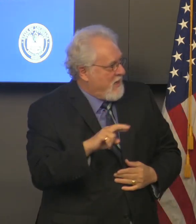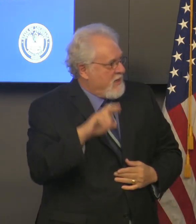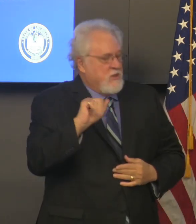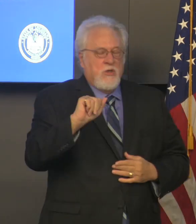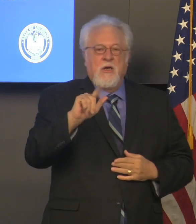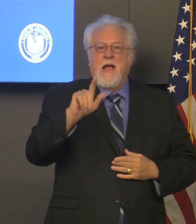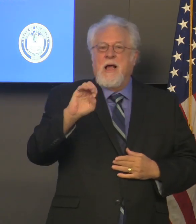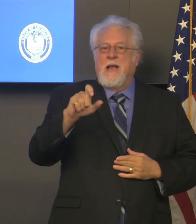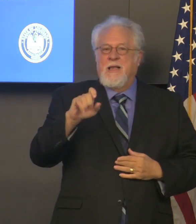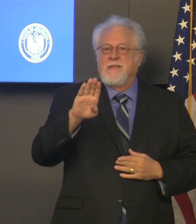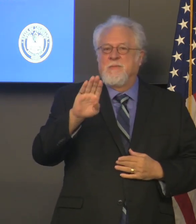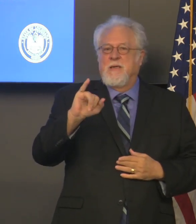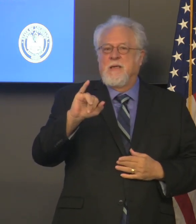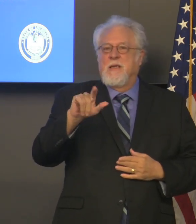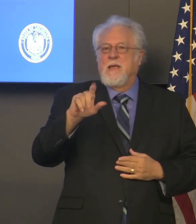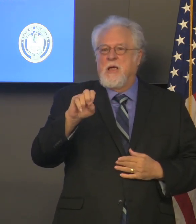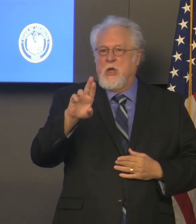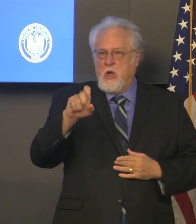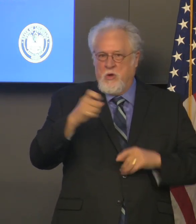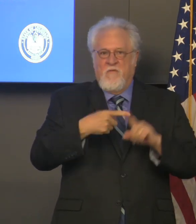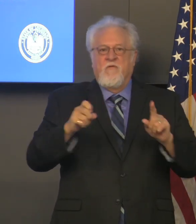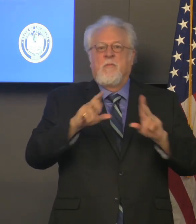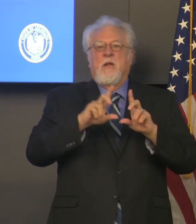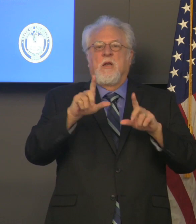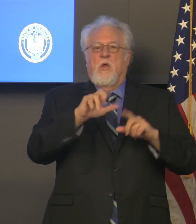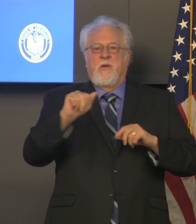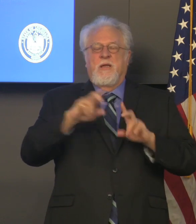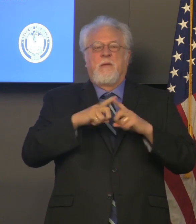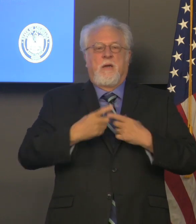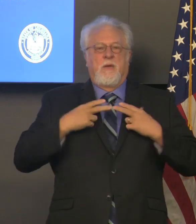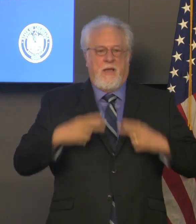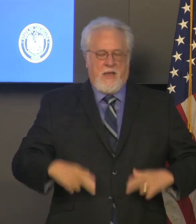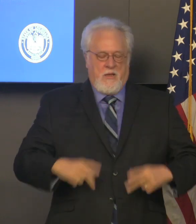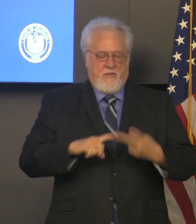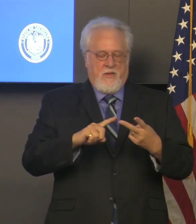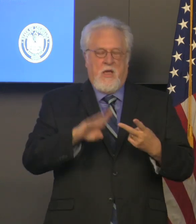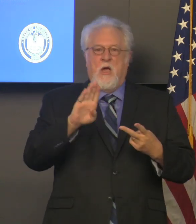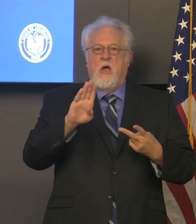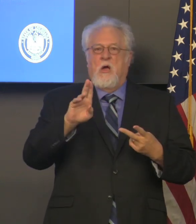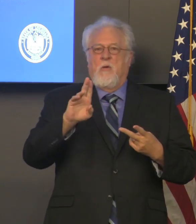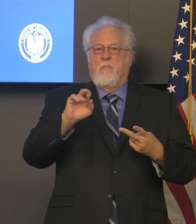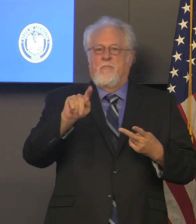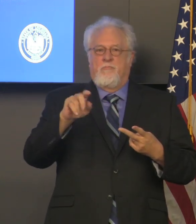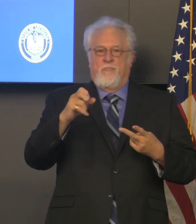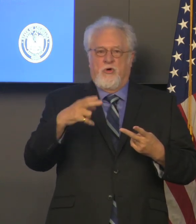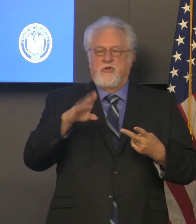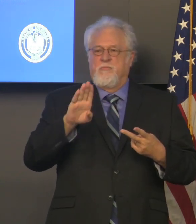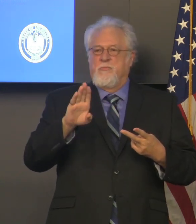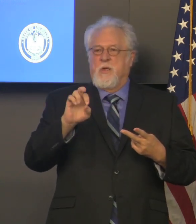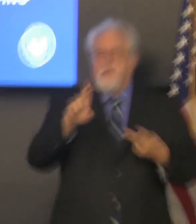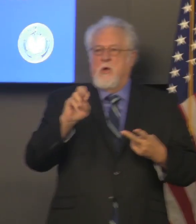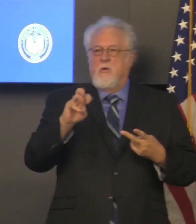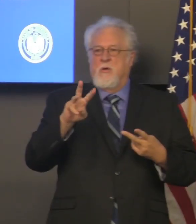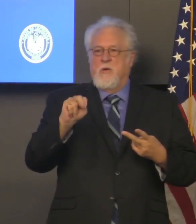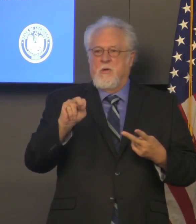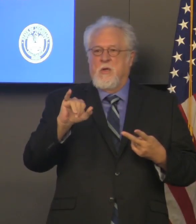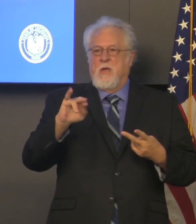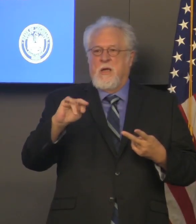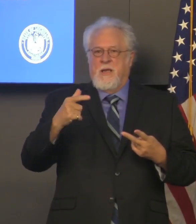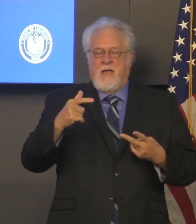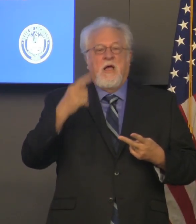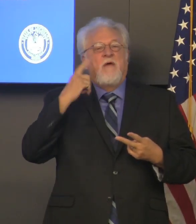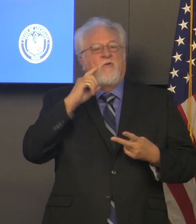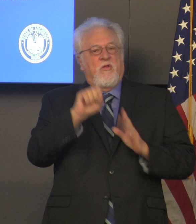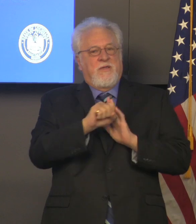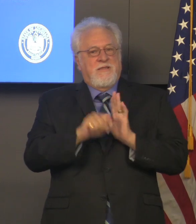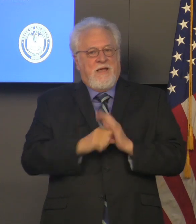Bu of the Louisiana Department of Health, and also Butch Browning, who is the State Fire Marshal. We're at GOSEP today